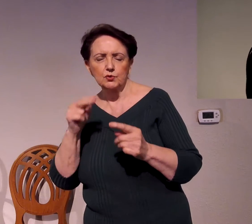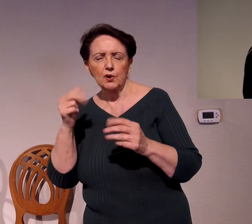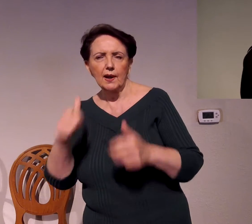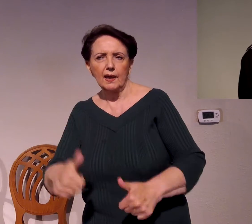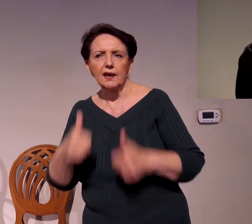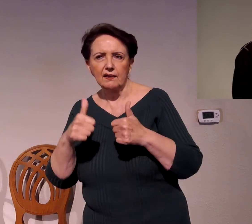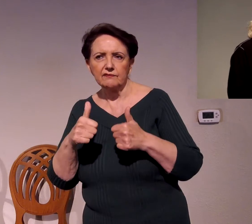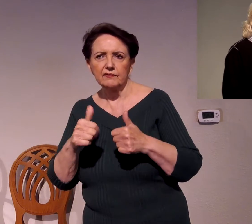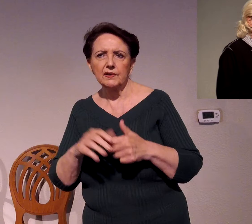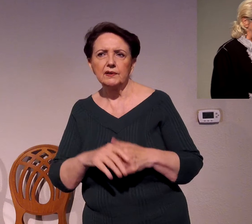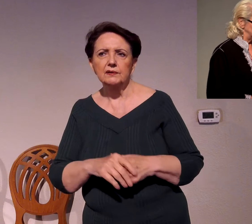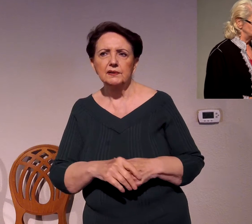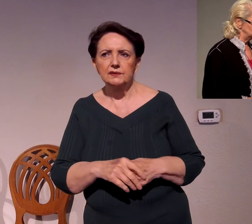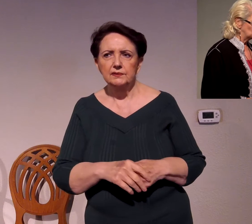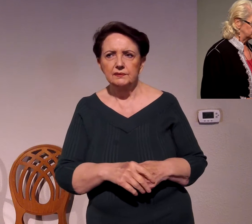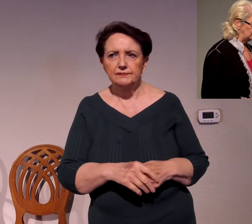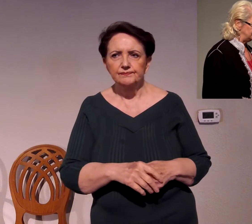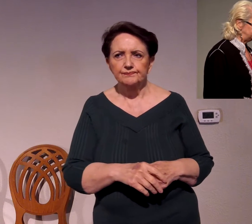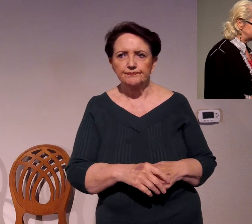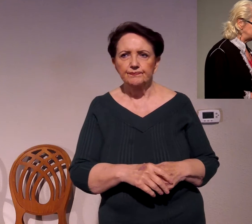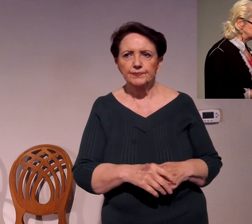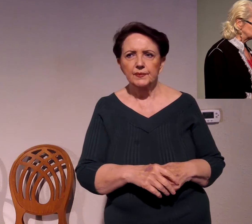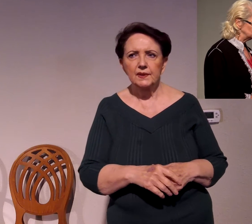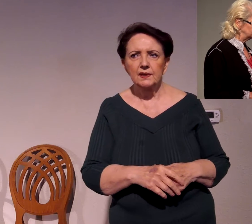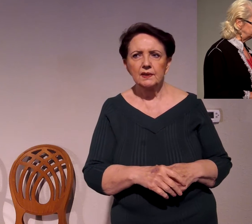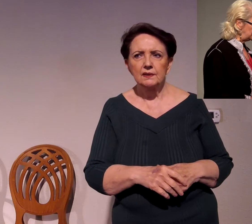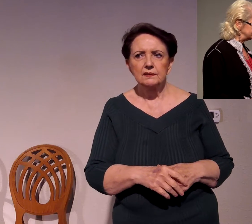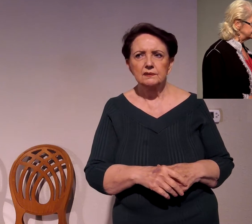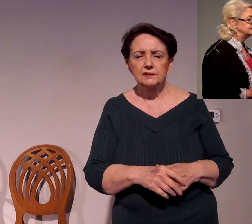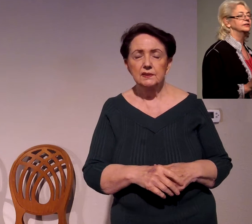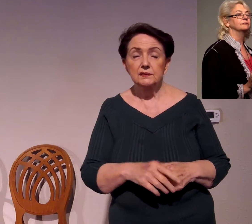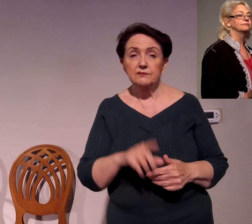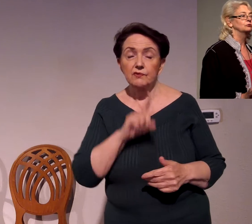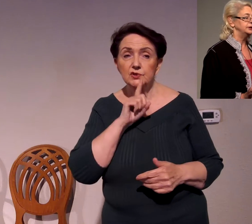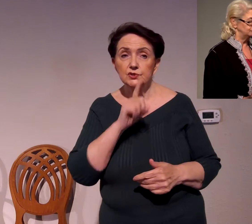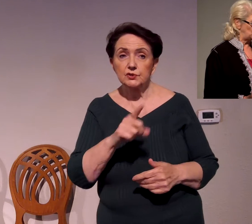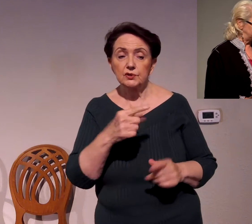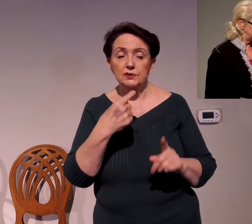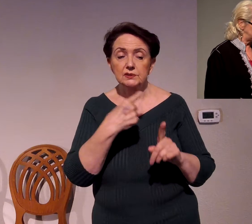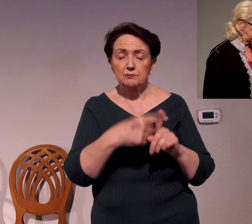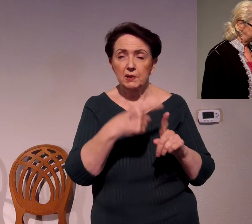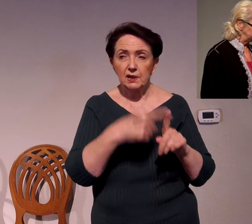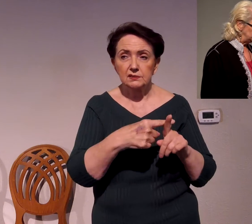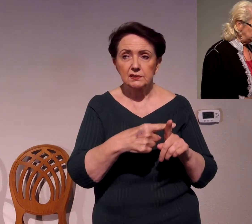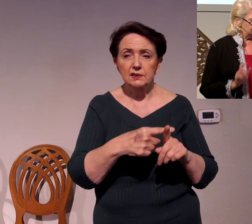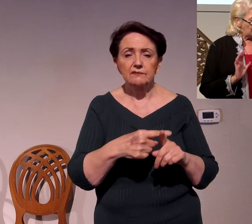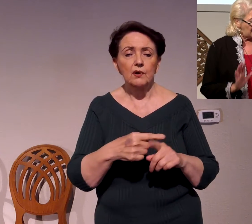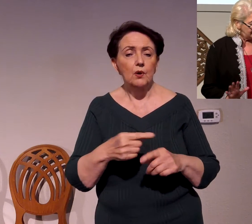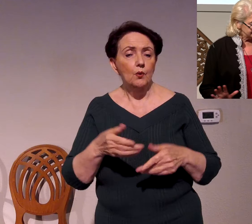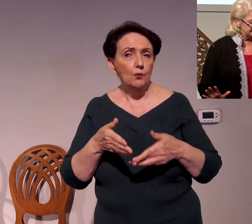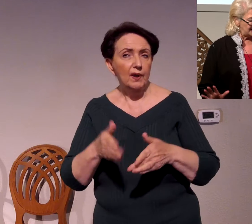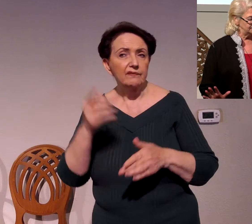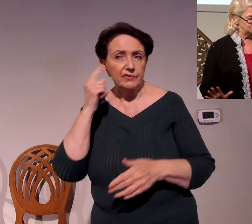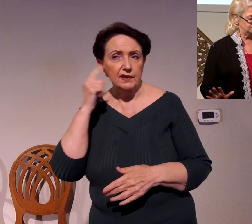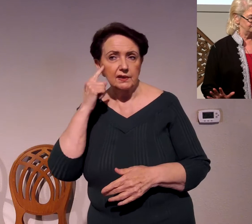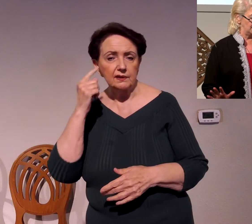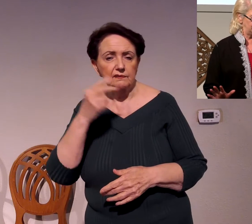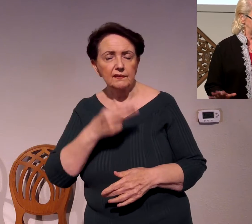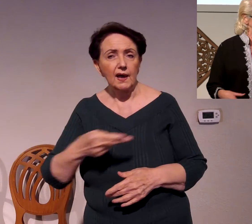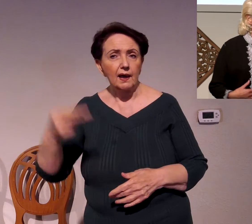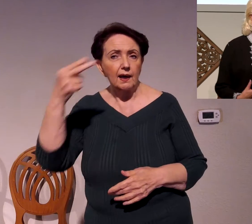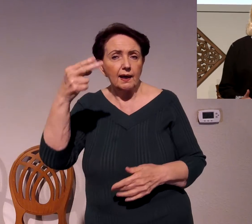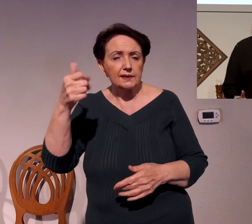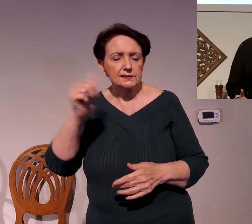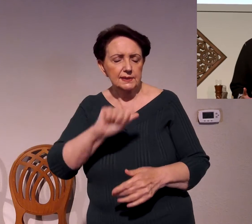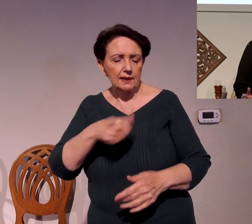Faith resolves itself into a mental attitude toward life. It is a certain positive and affirmative way of thinking. The highest attitude of